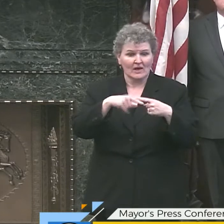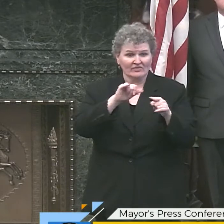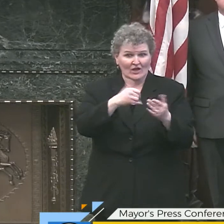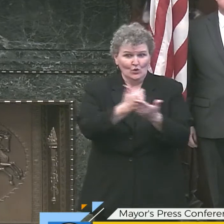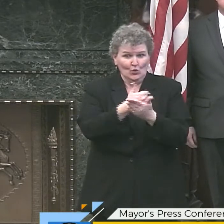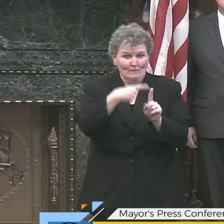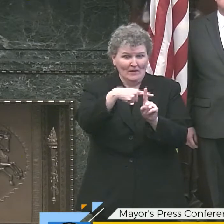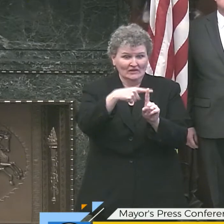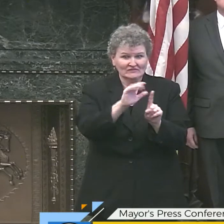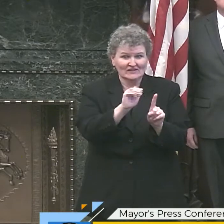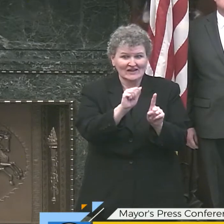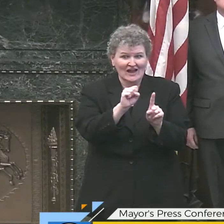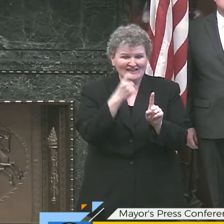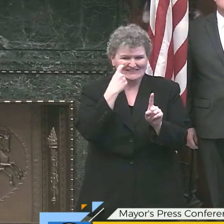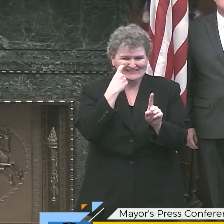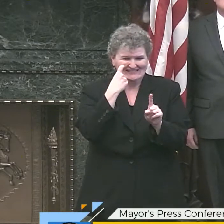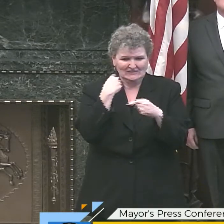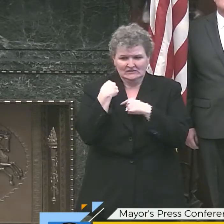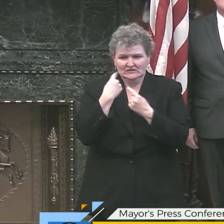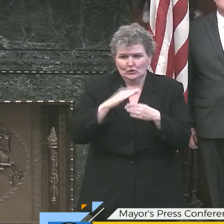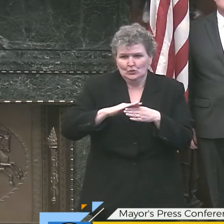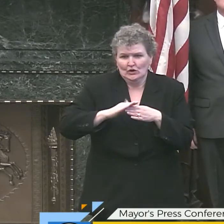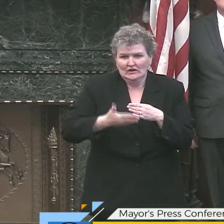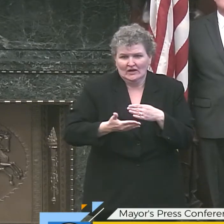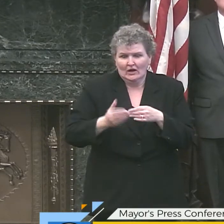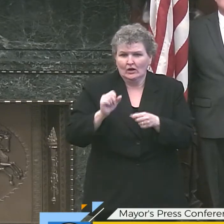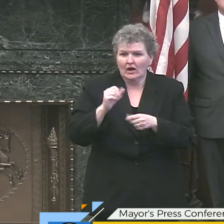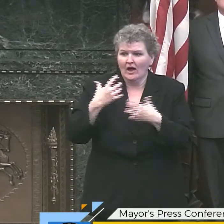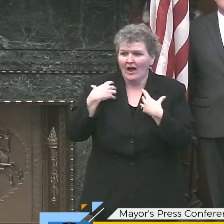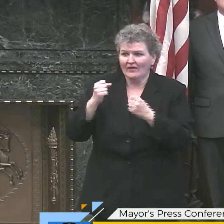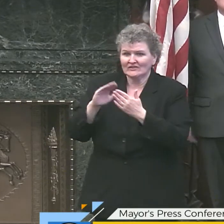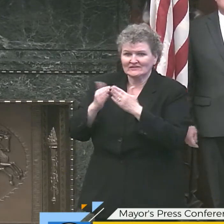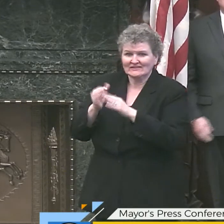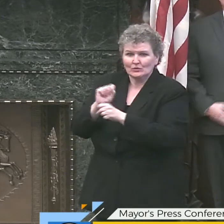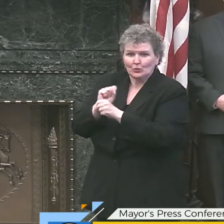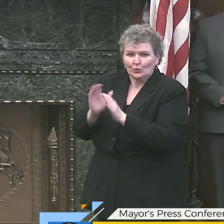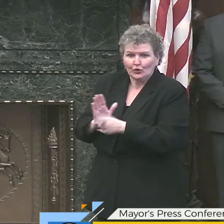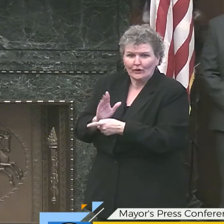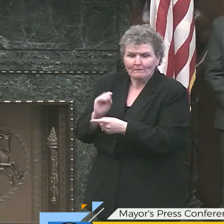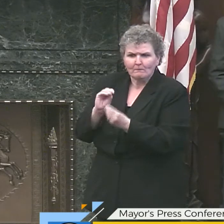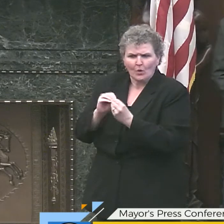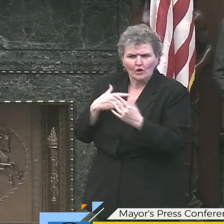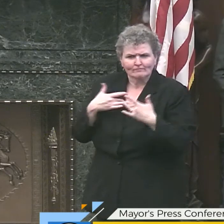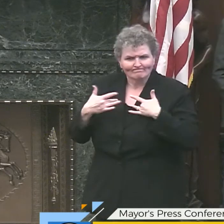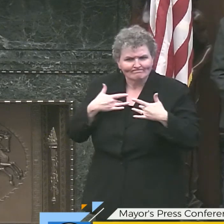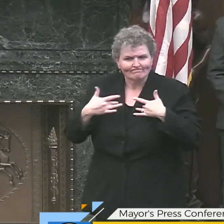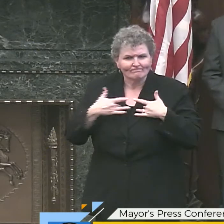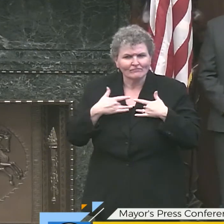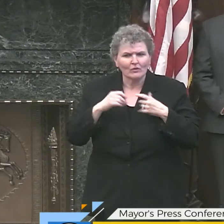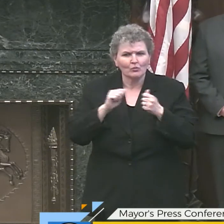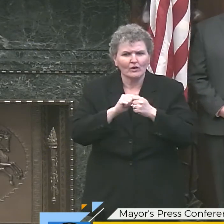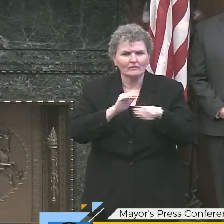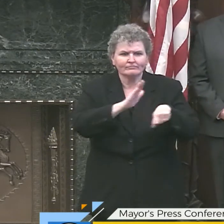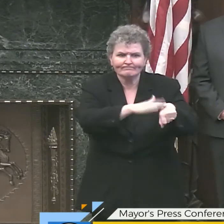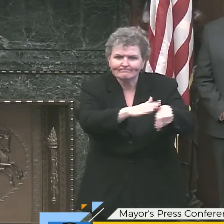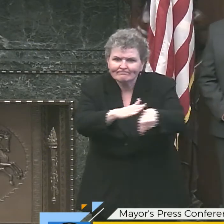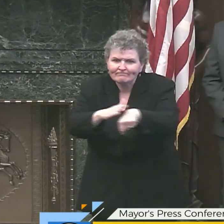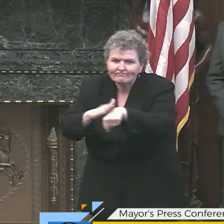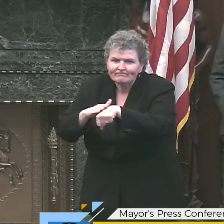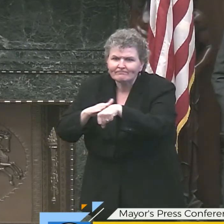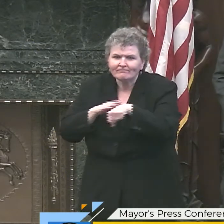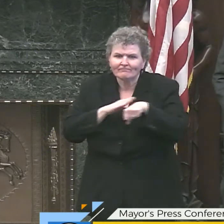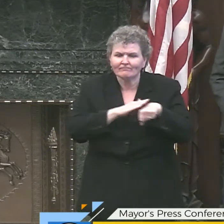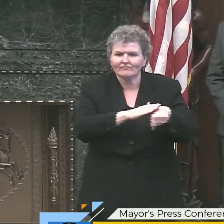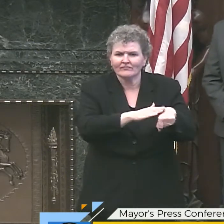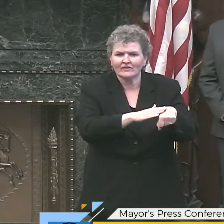the weekend, a lot of workers are concerned about additional precautions when it comes to driver protections. Are